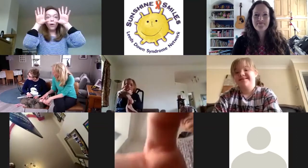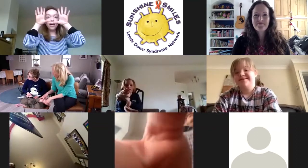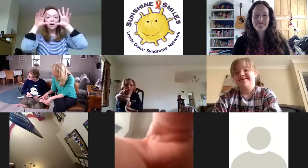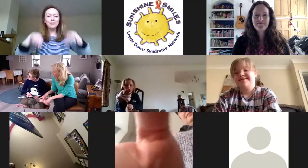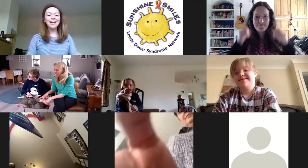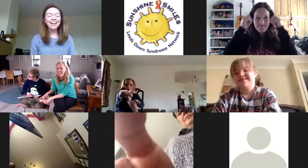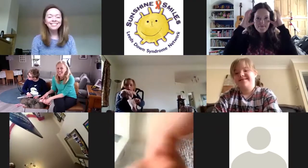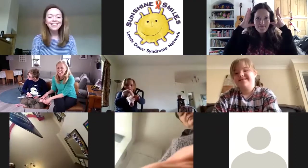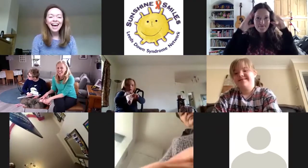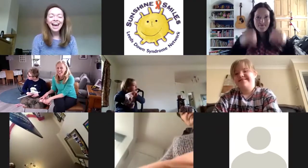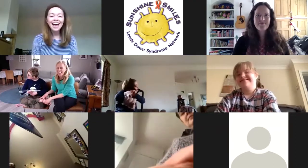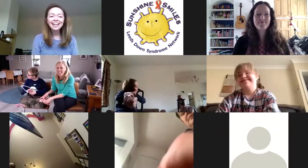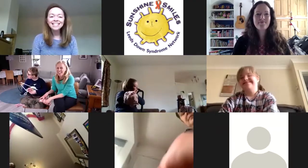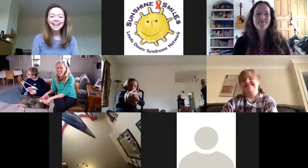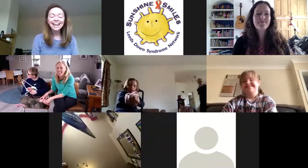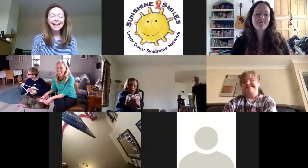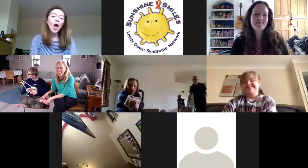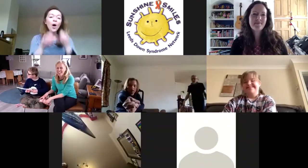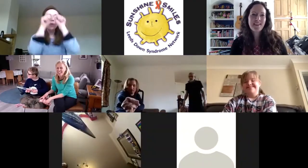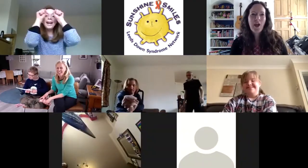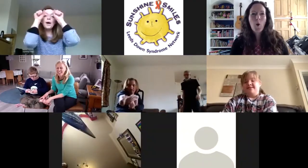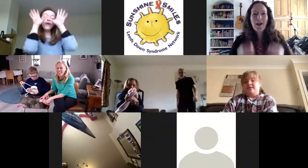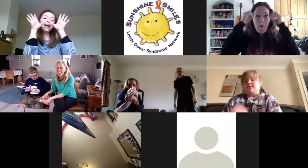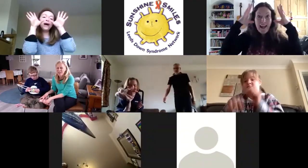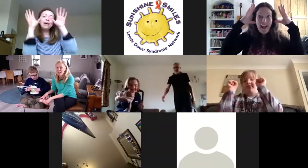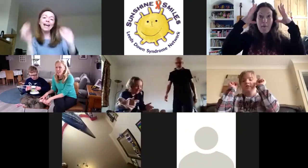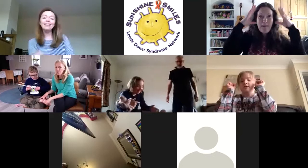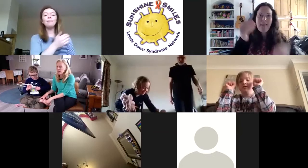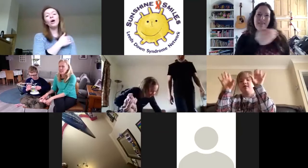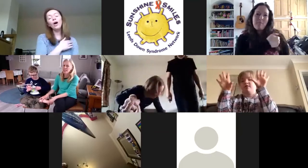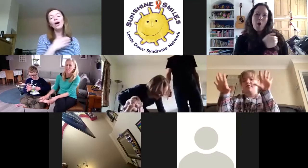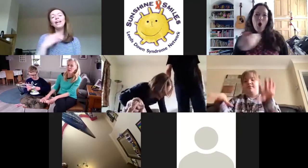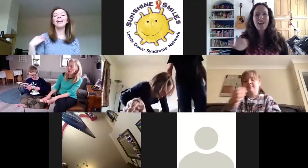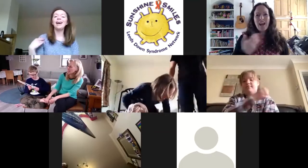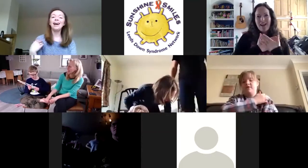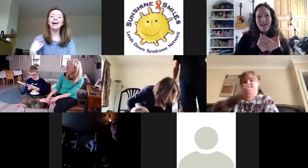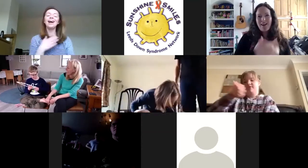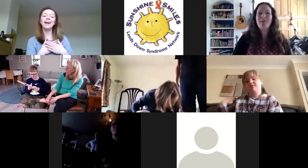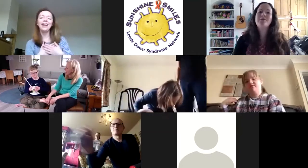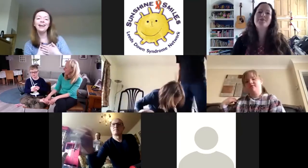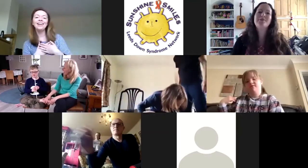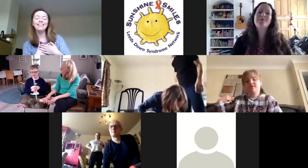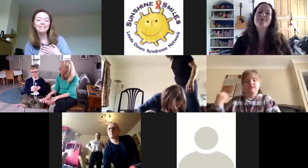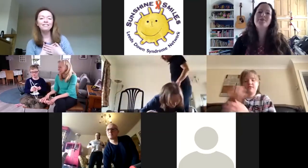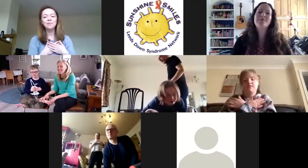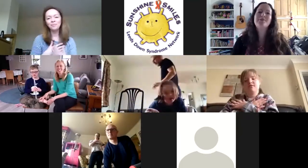I wake up, ready, when I wake up in the morning, love,